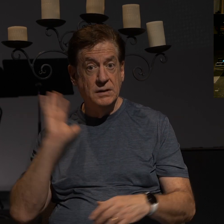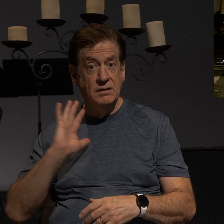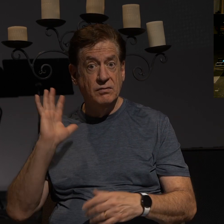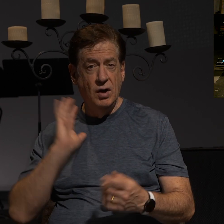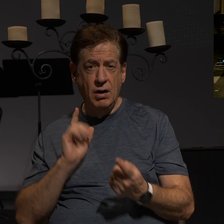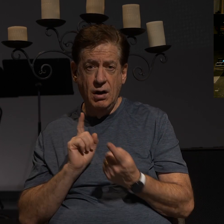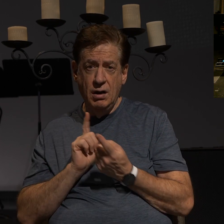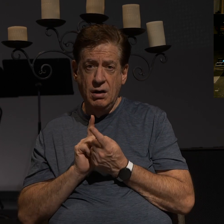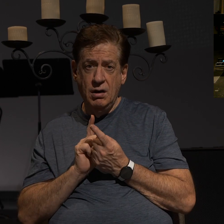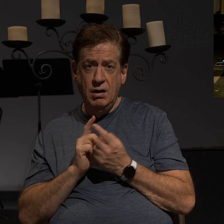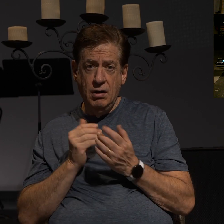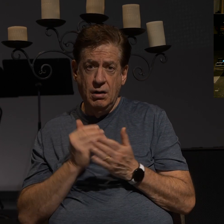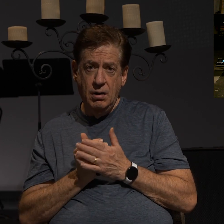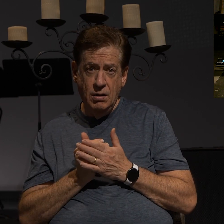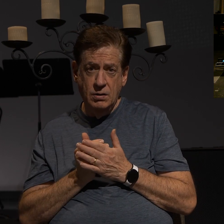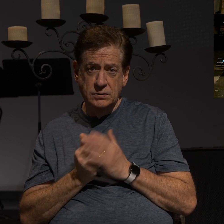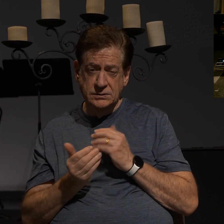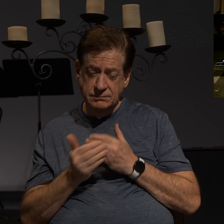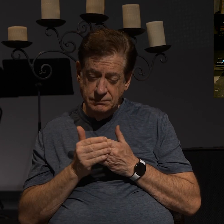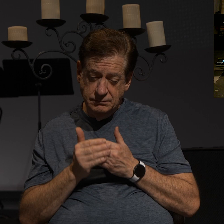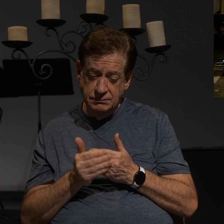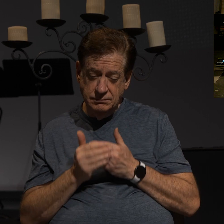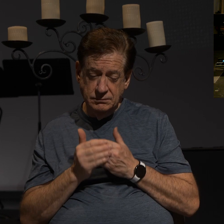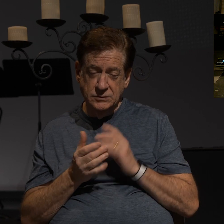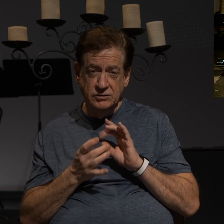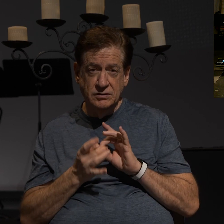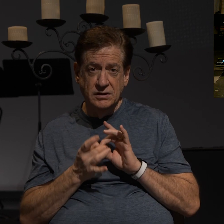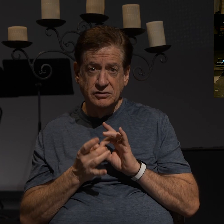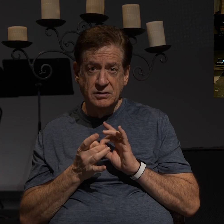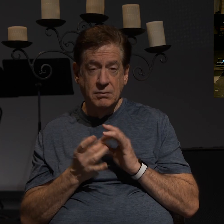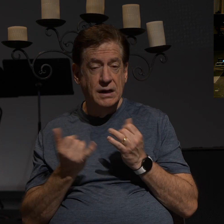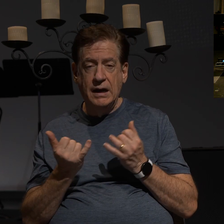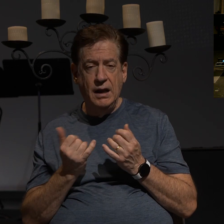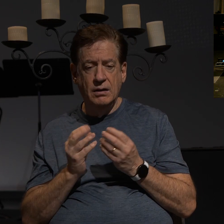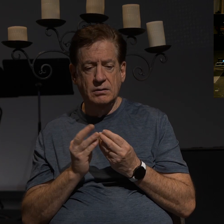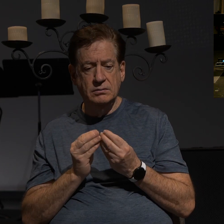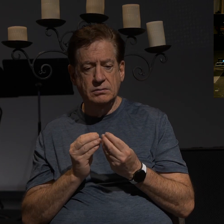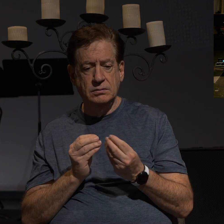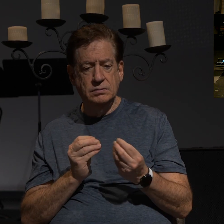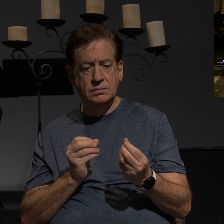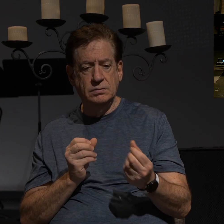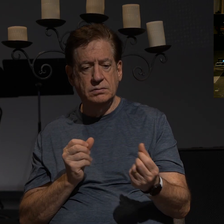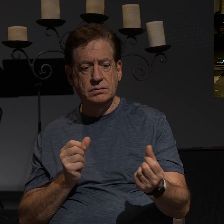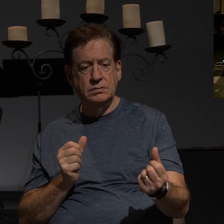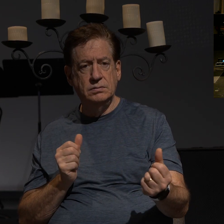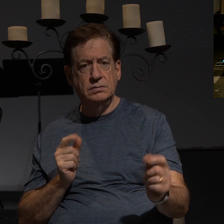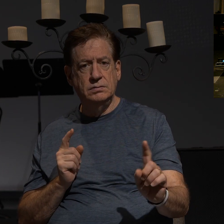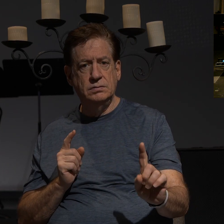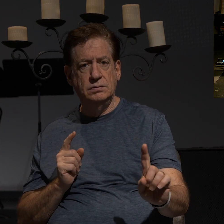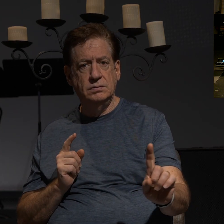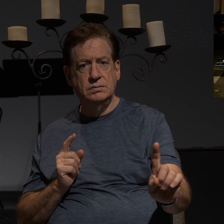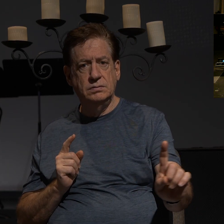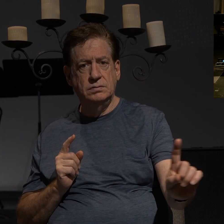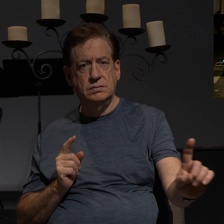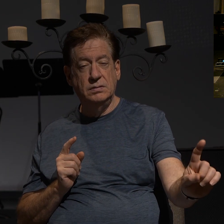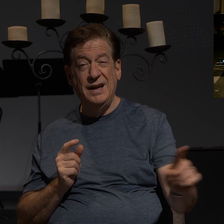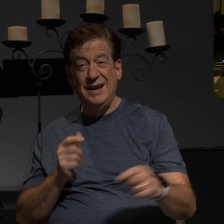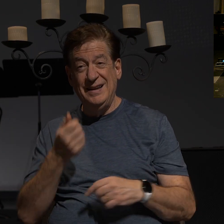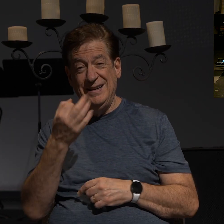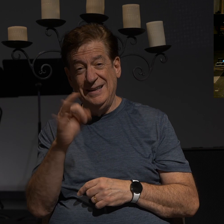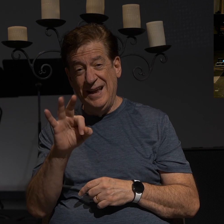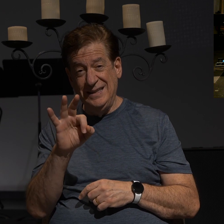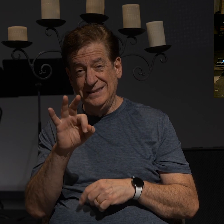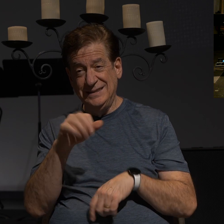close, intimate relationship has now slowly drifted away. And 19 times